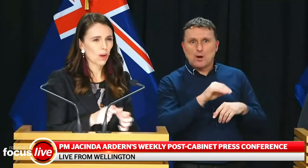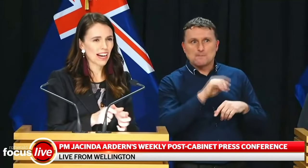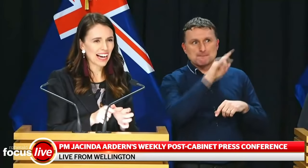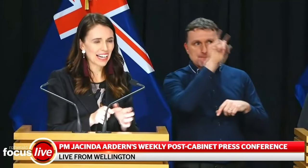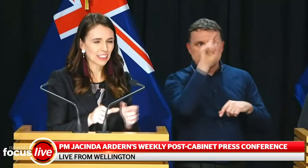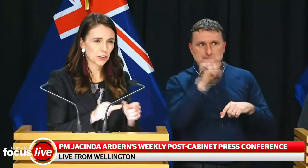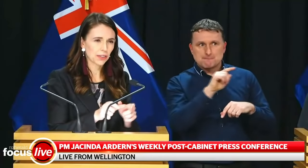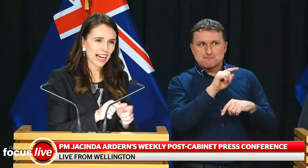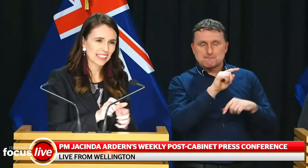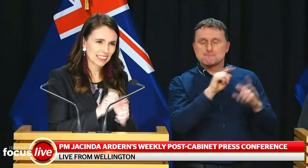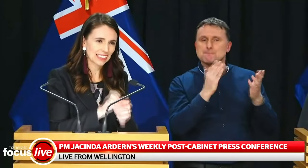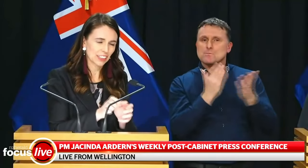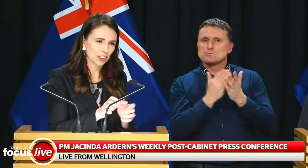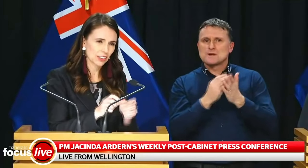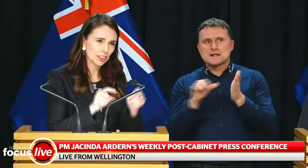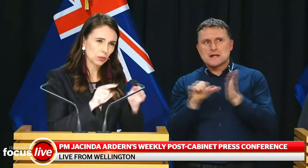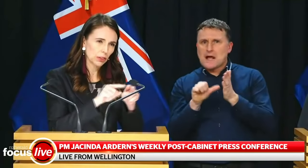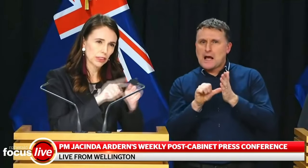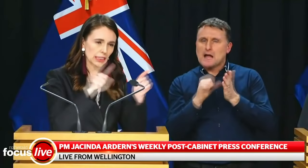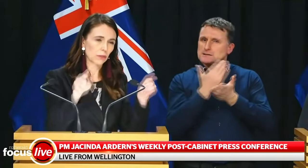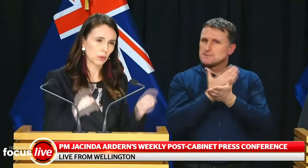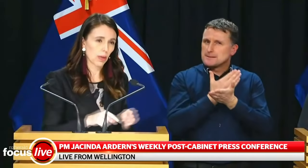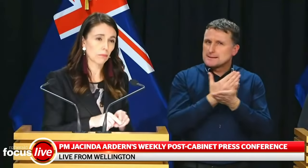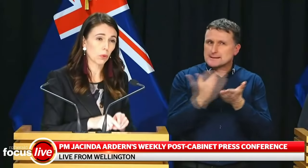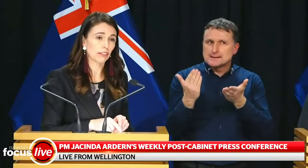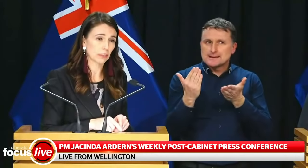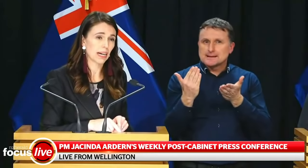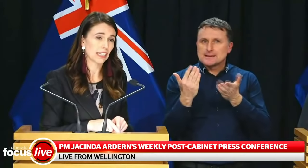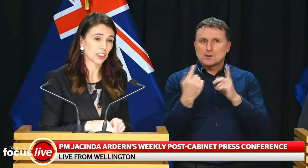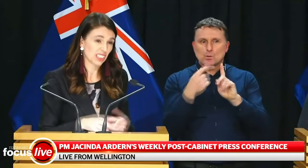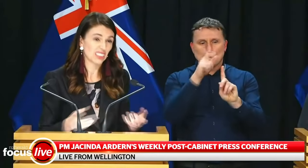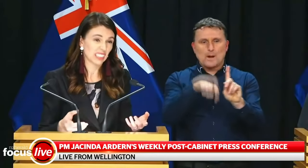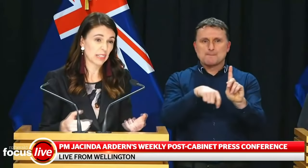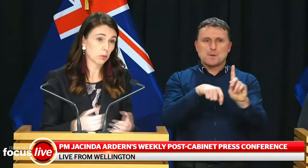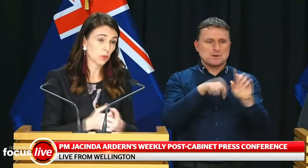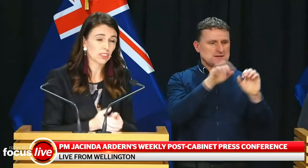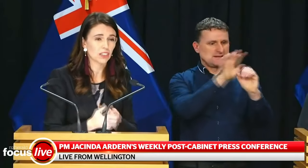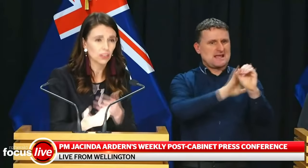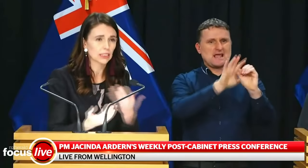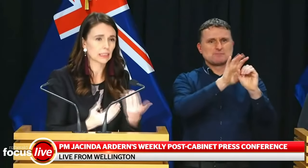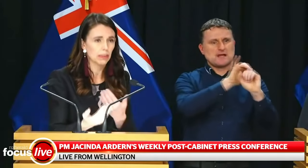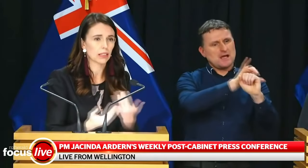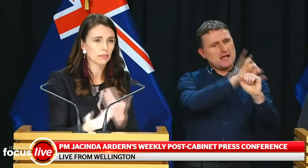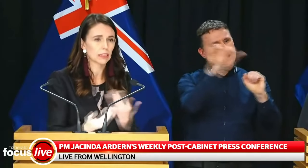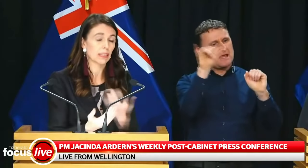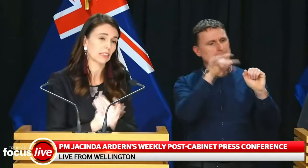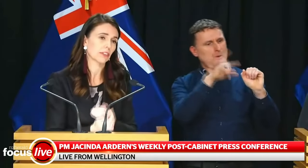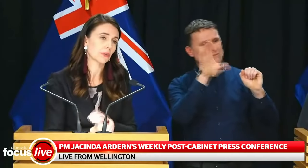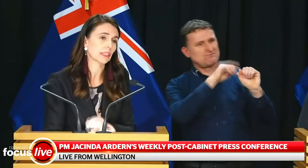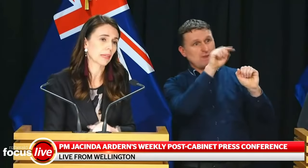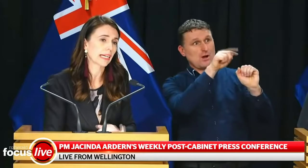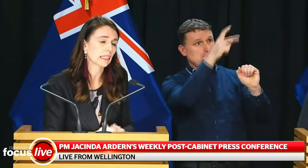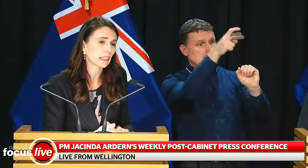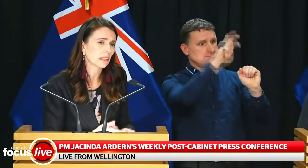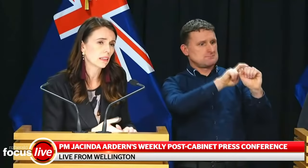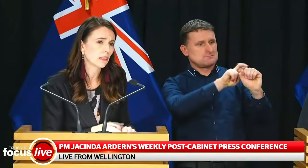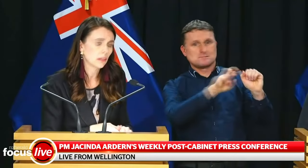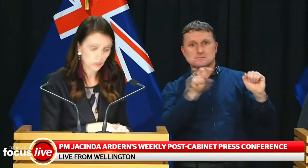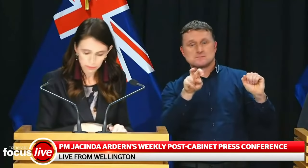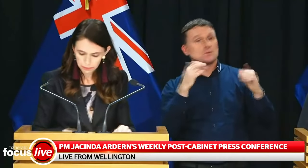actually quite hard to create distinctions when you're dealing with one point of departure that is an airport. So those are some of the difficulties we